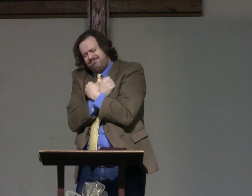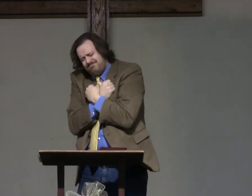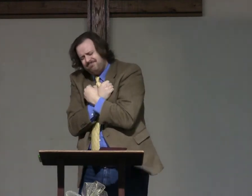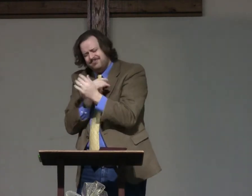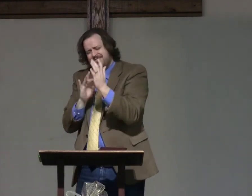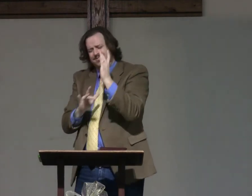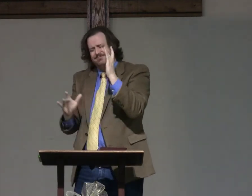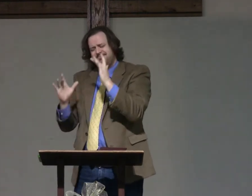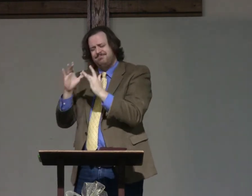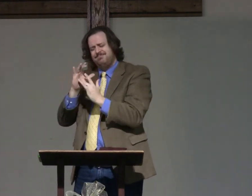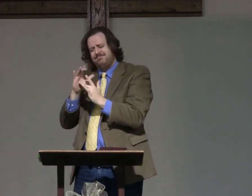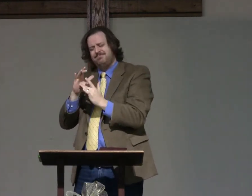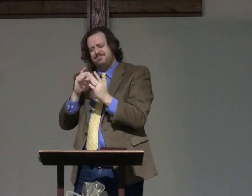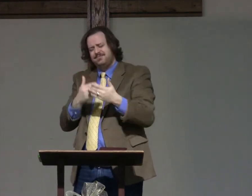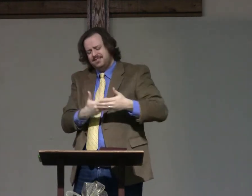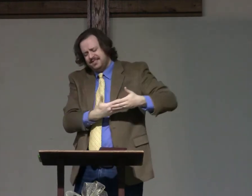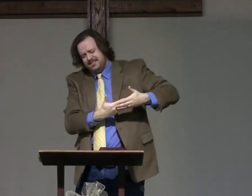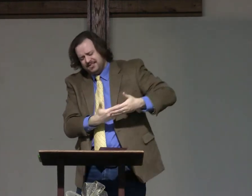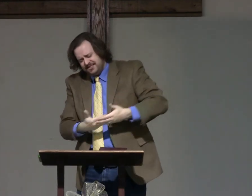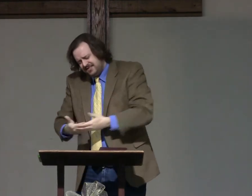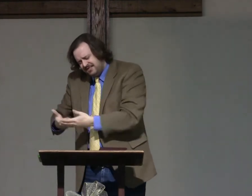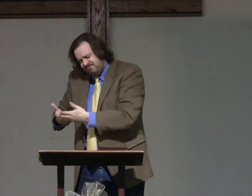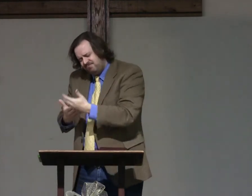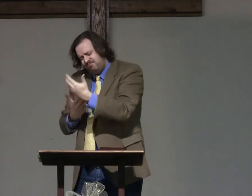The stars look down.